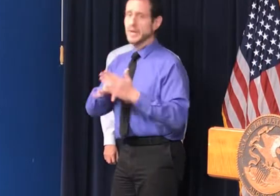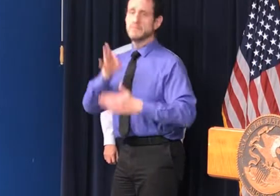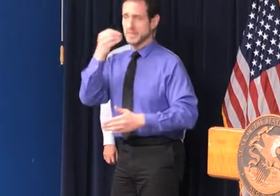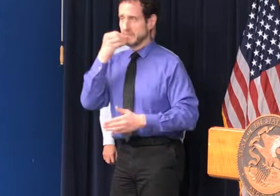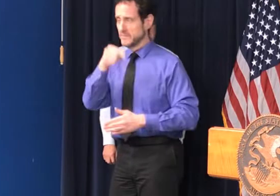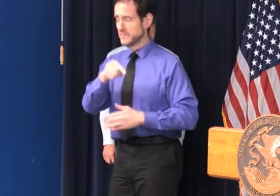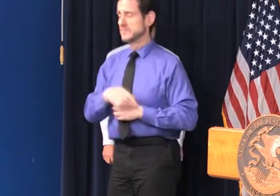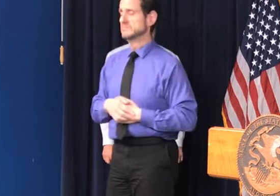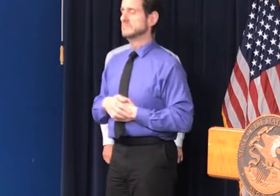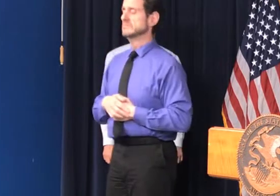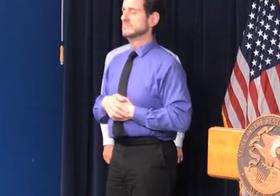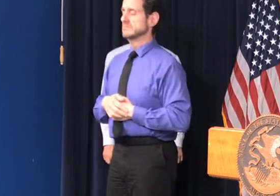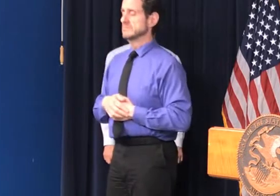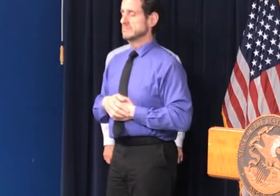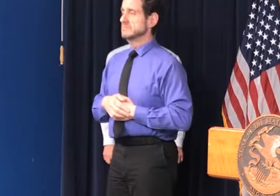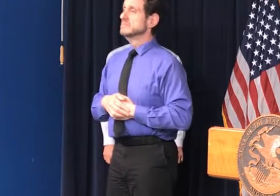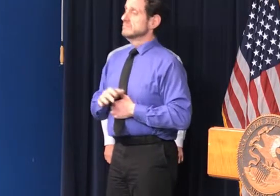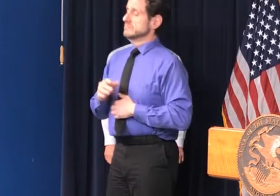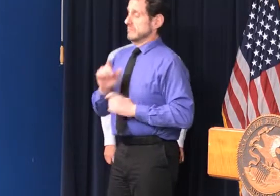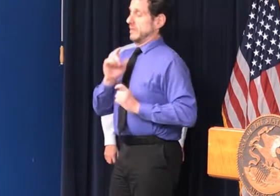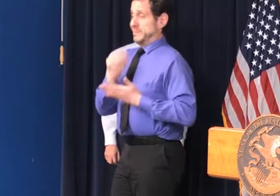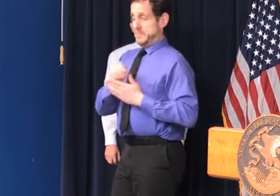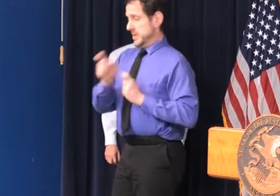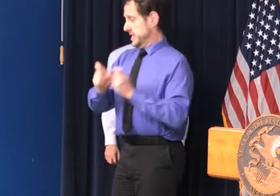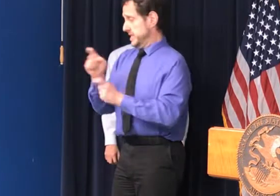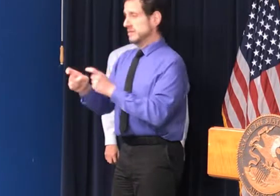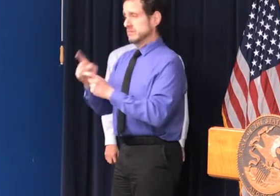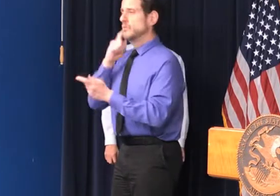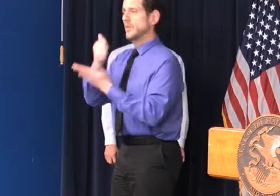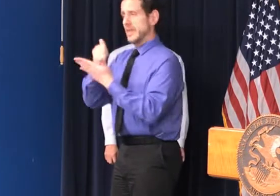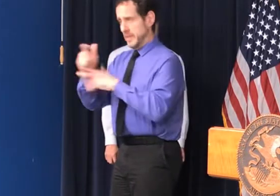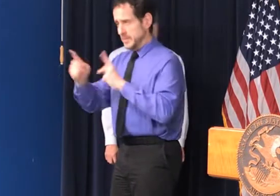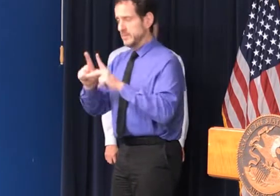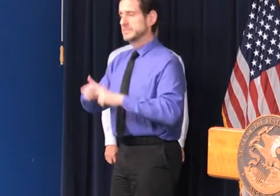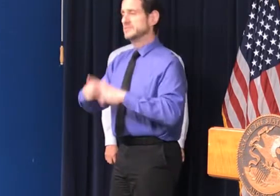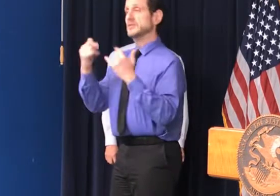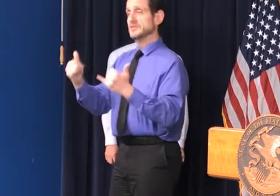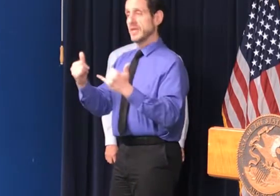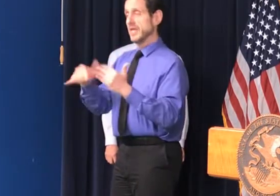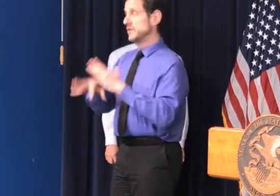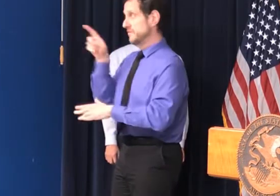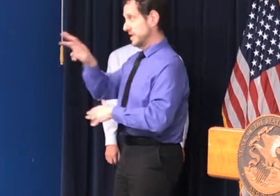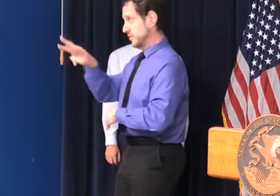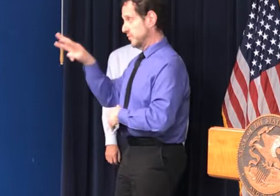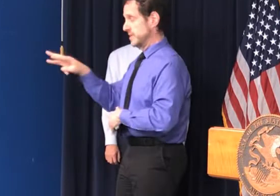are live starting today and can be found online again at